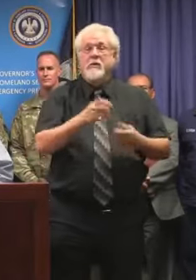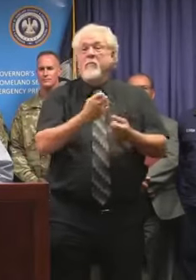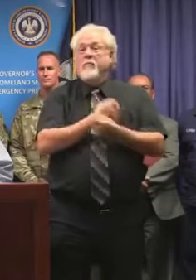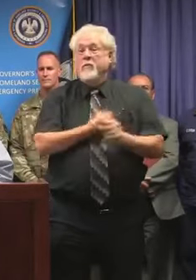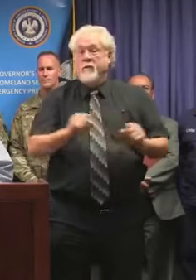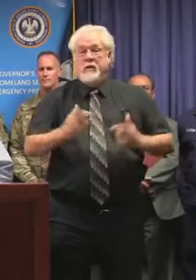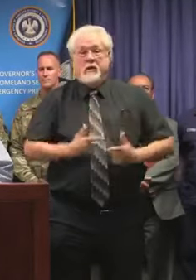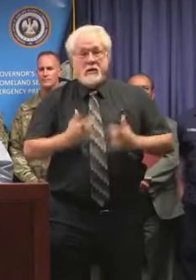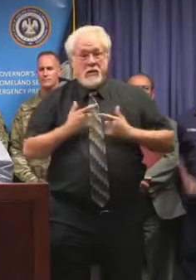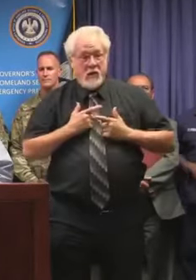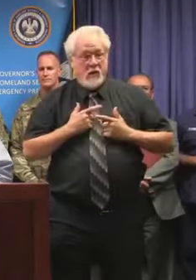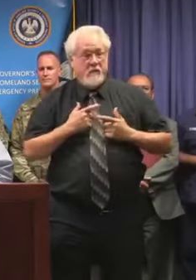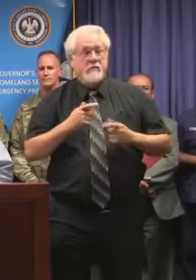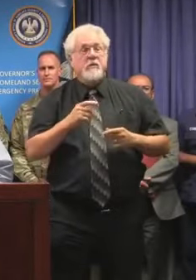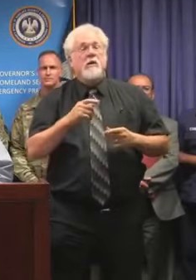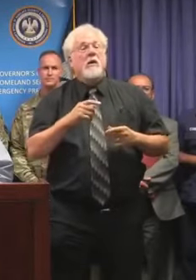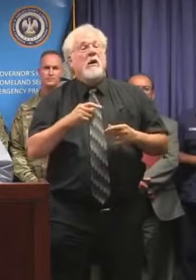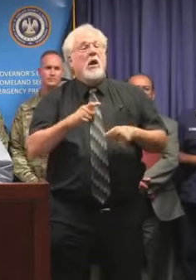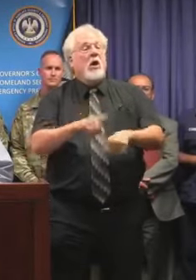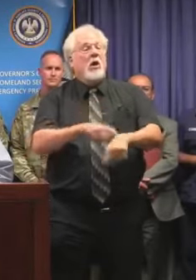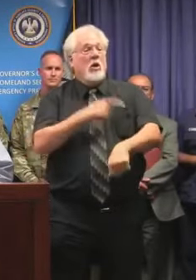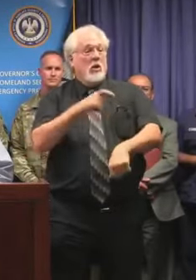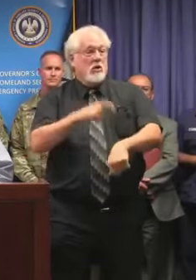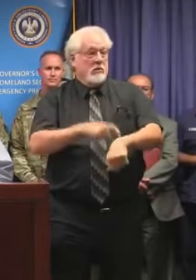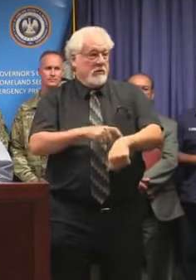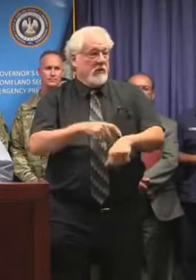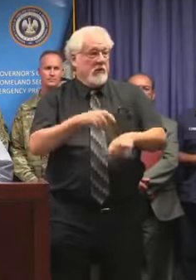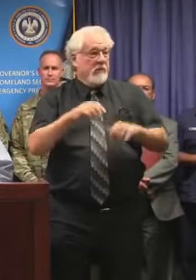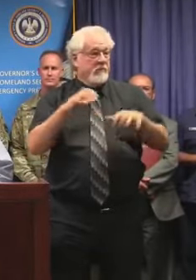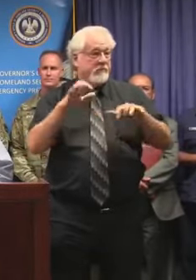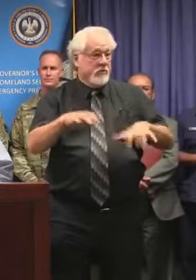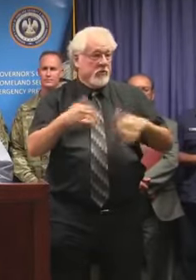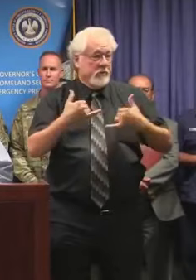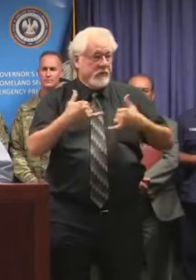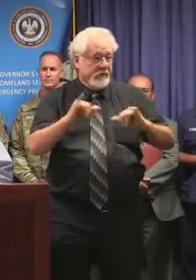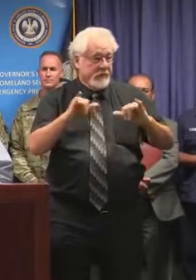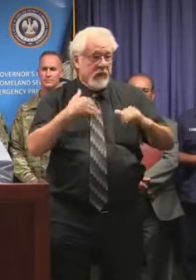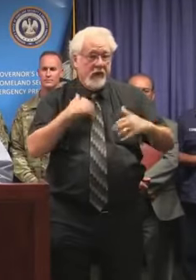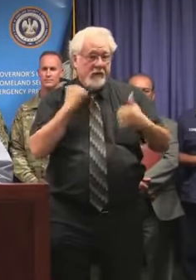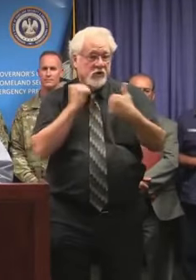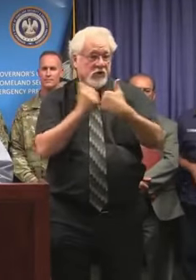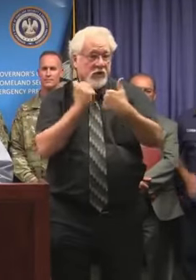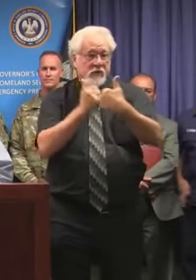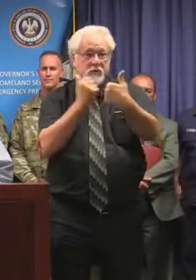of survivors. Long duration storms still going. We still have challenges.